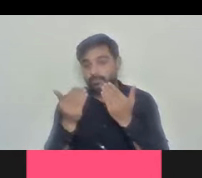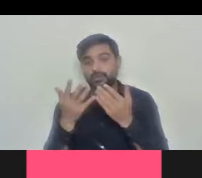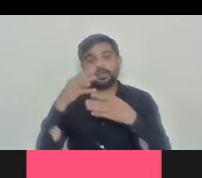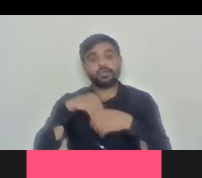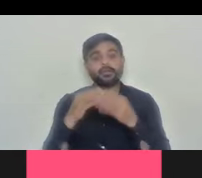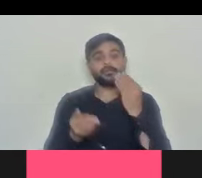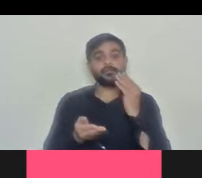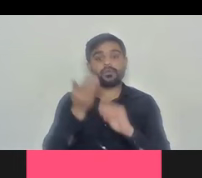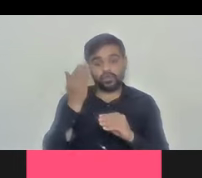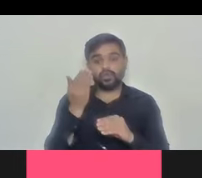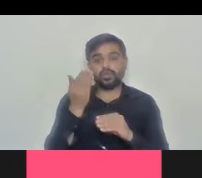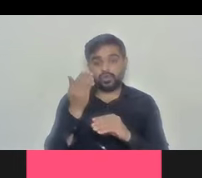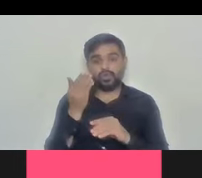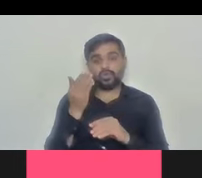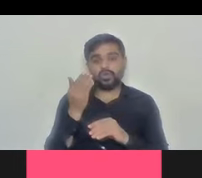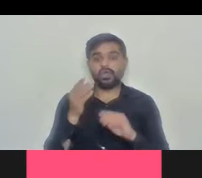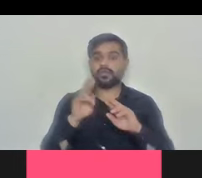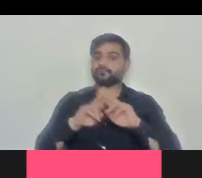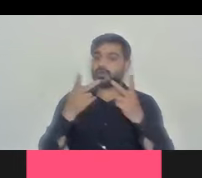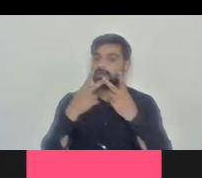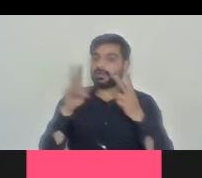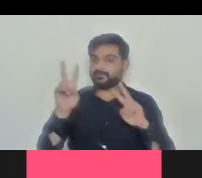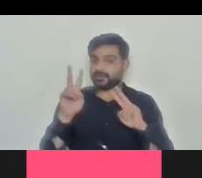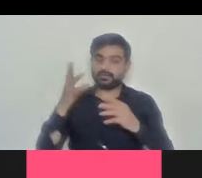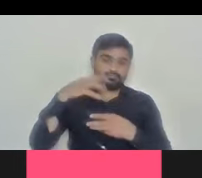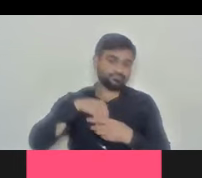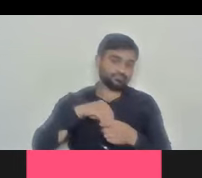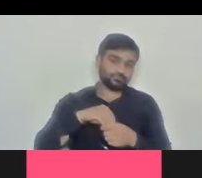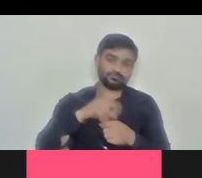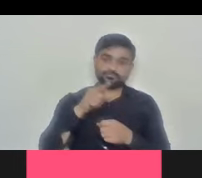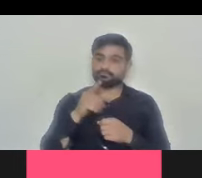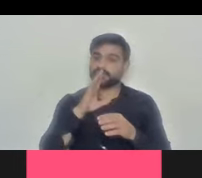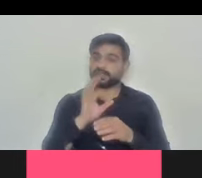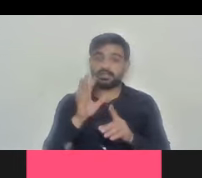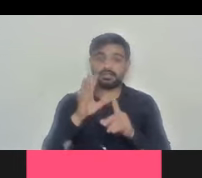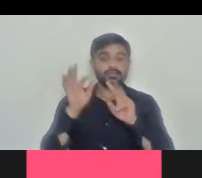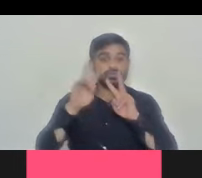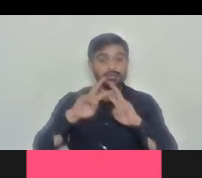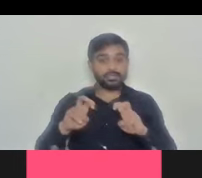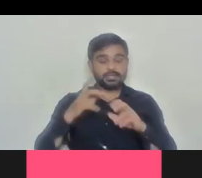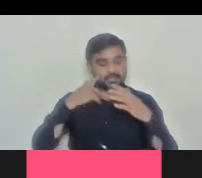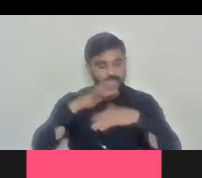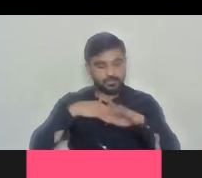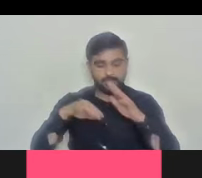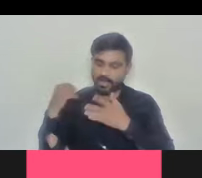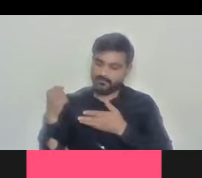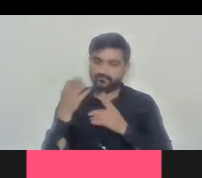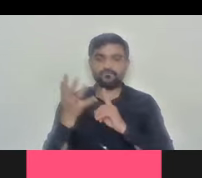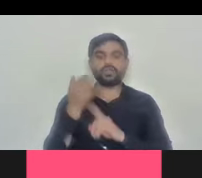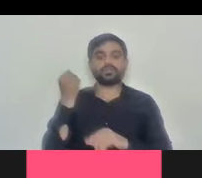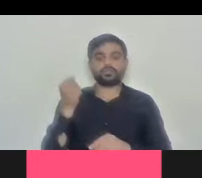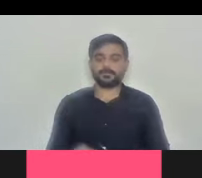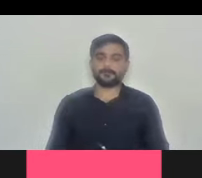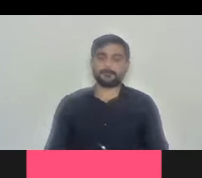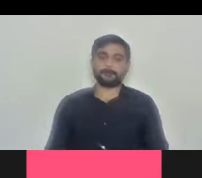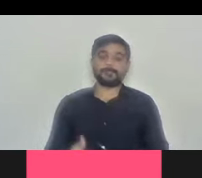and something completely different would come up when you are actually researching and analyzing your findings. So as